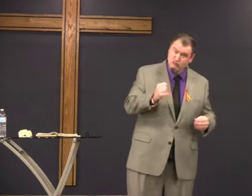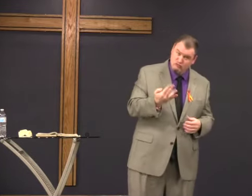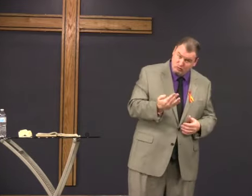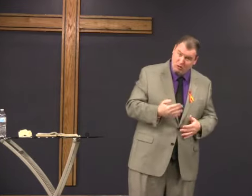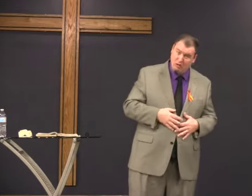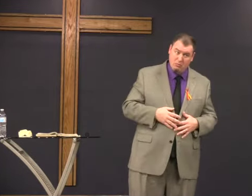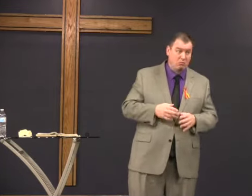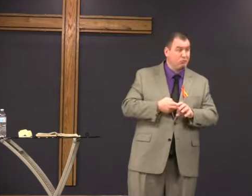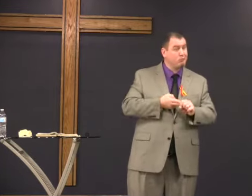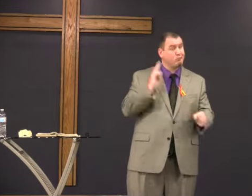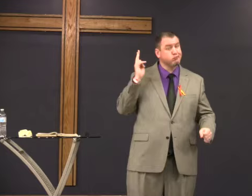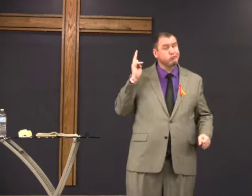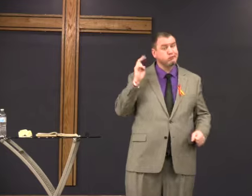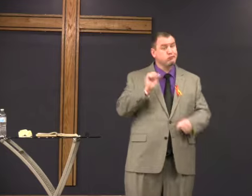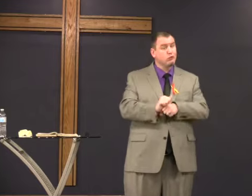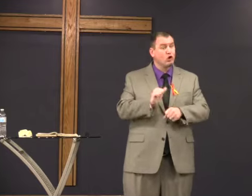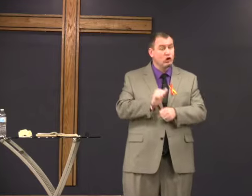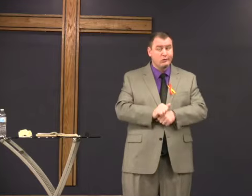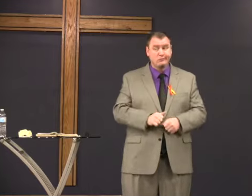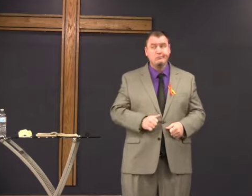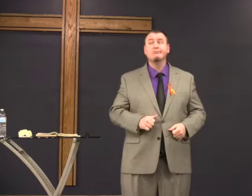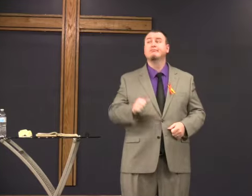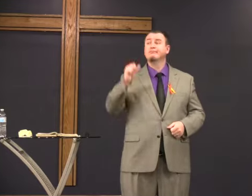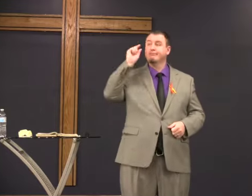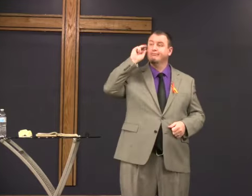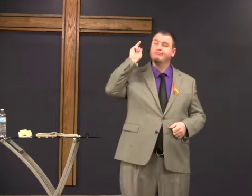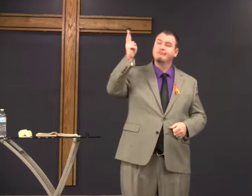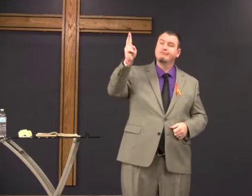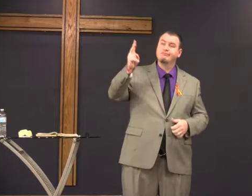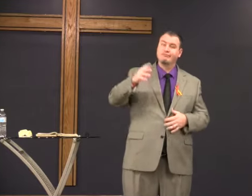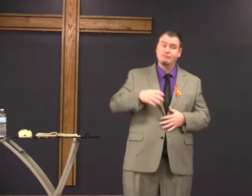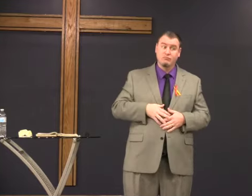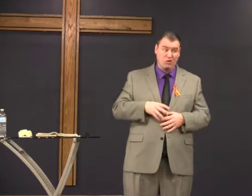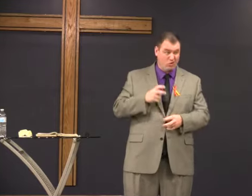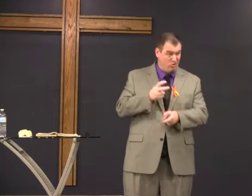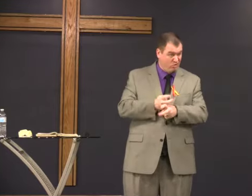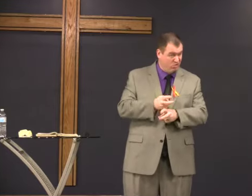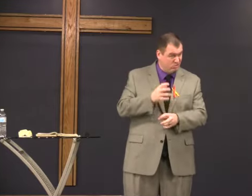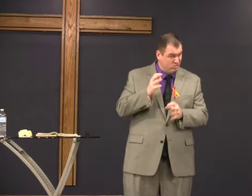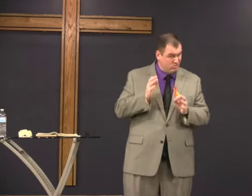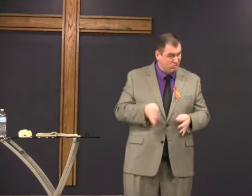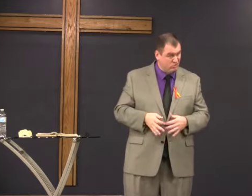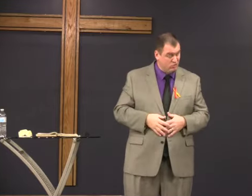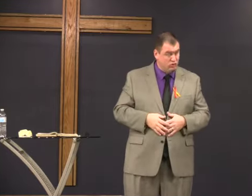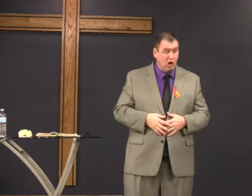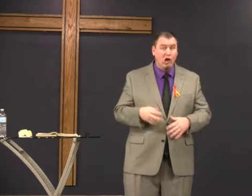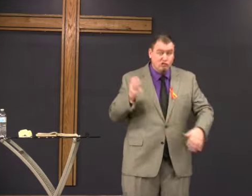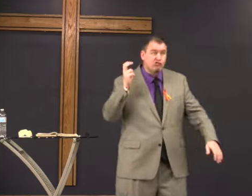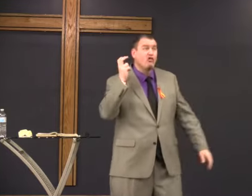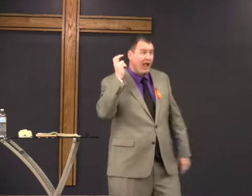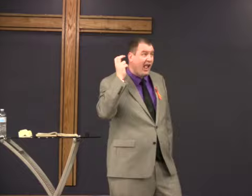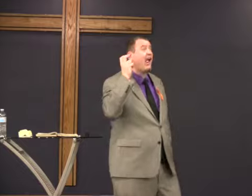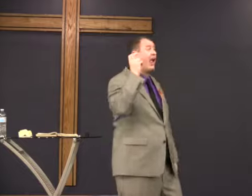How was he going to get paid? He just left his job. That's a hard decision.